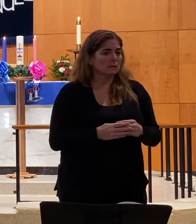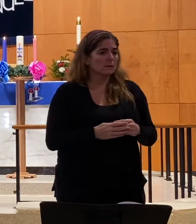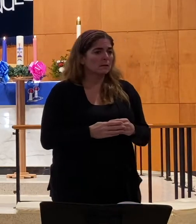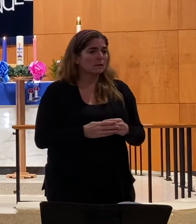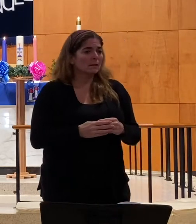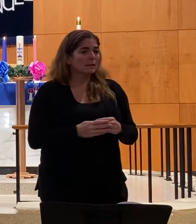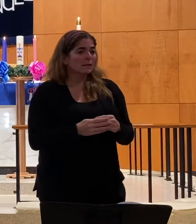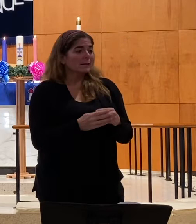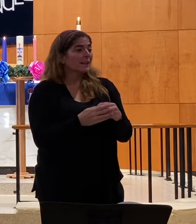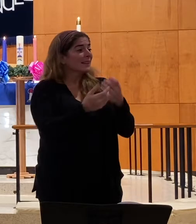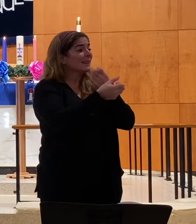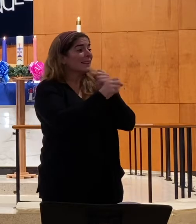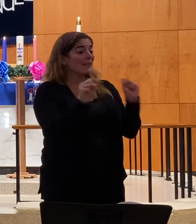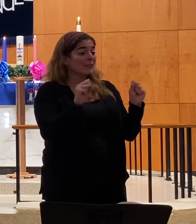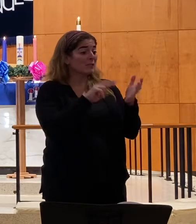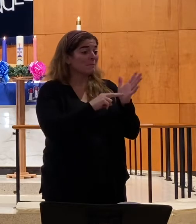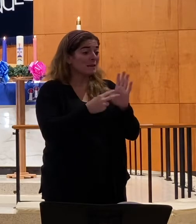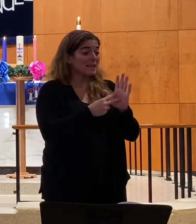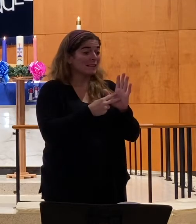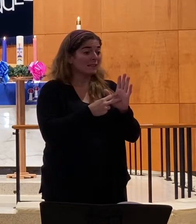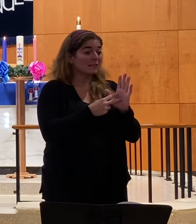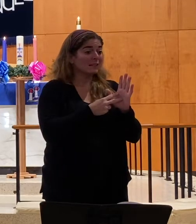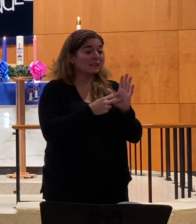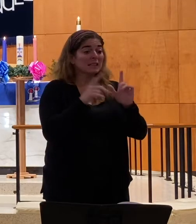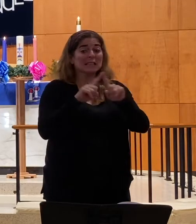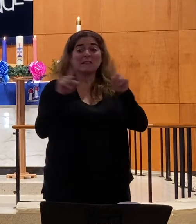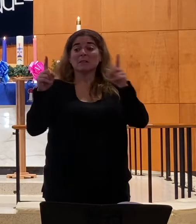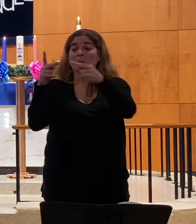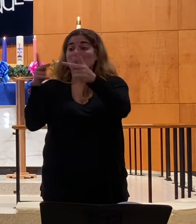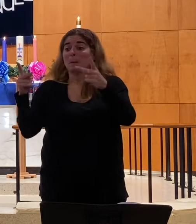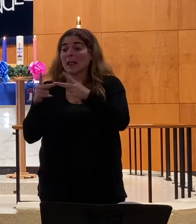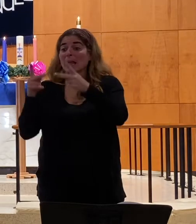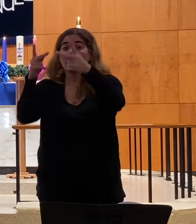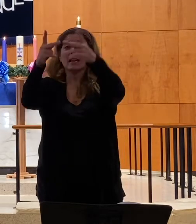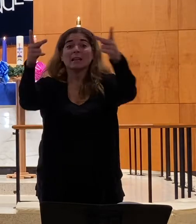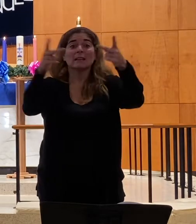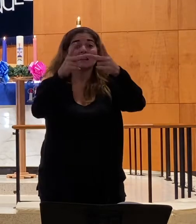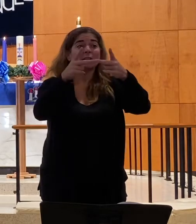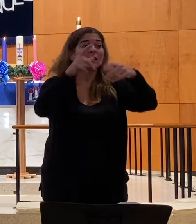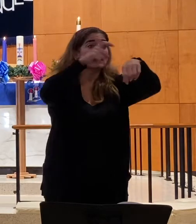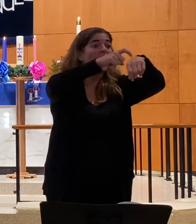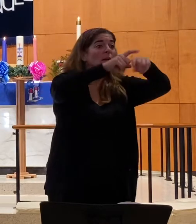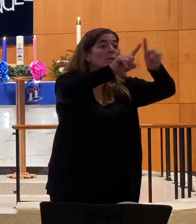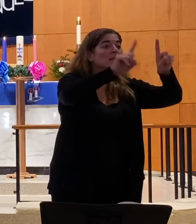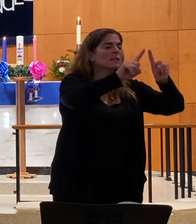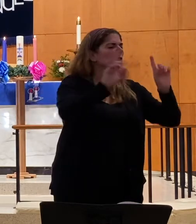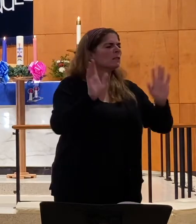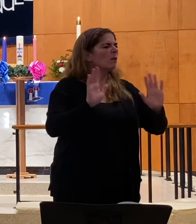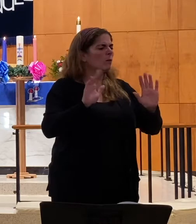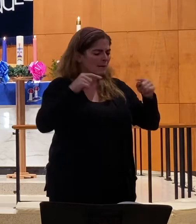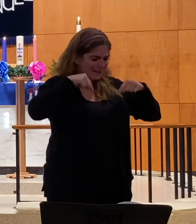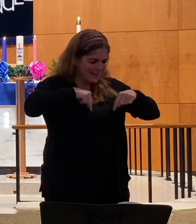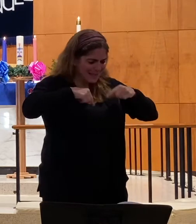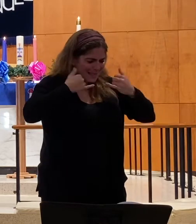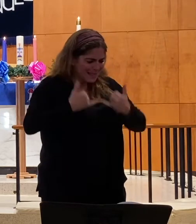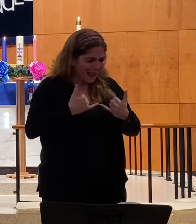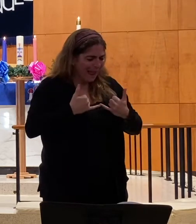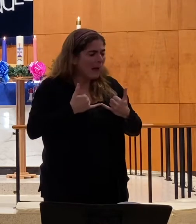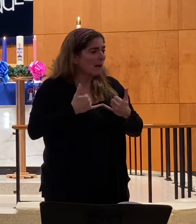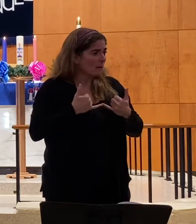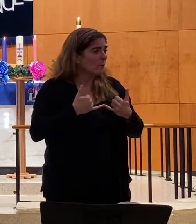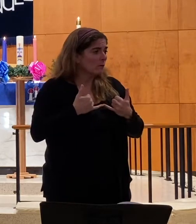not about another place and time. Rather, both Isaiah and John announce that